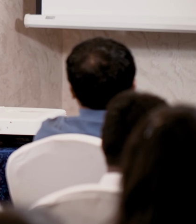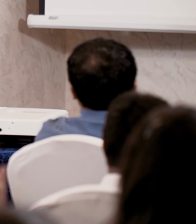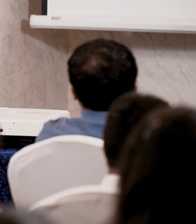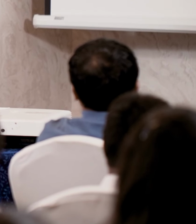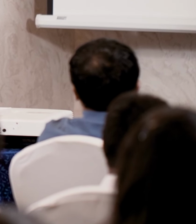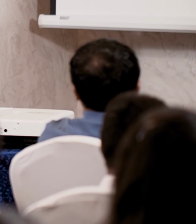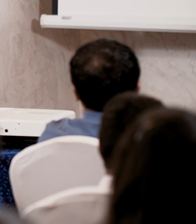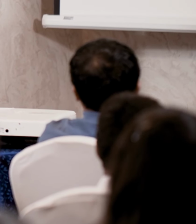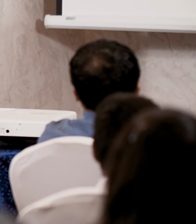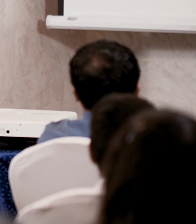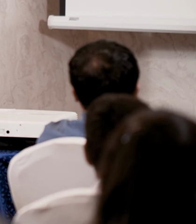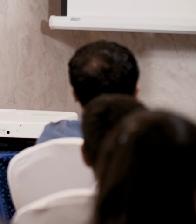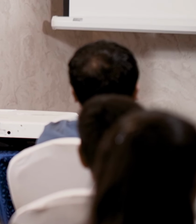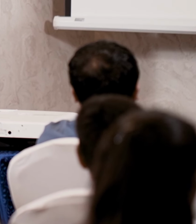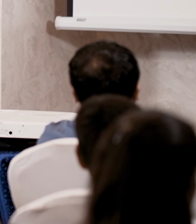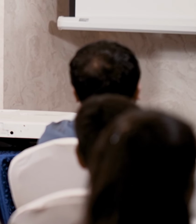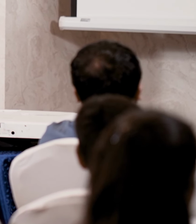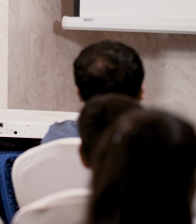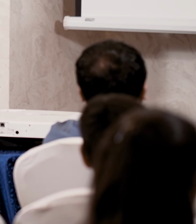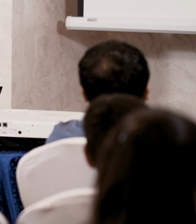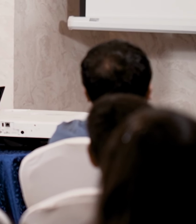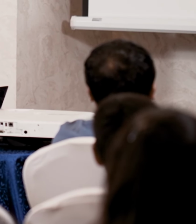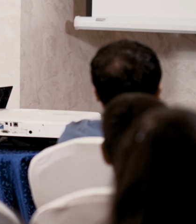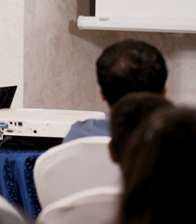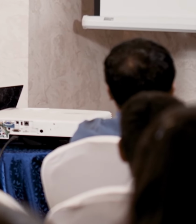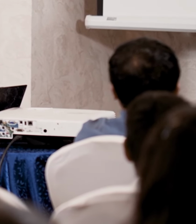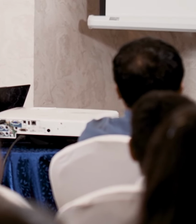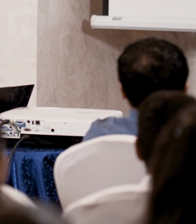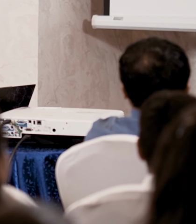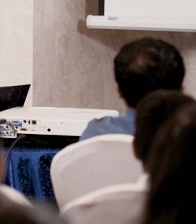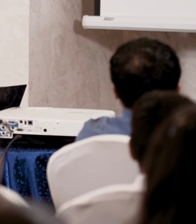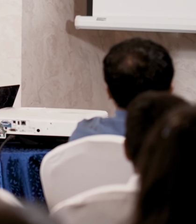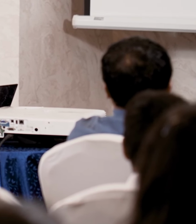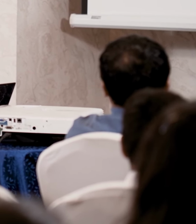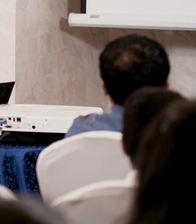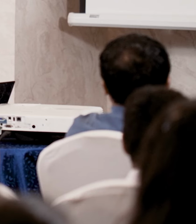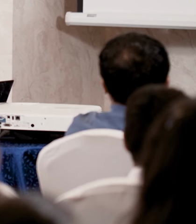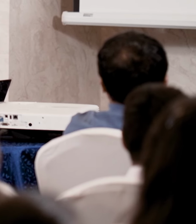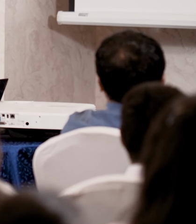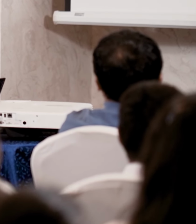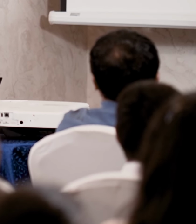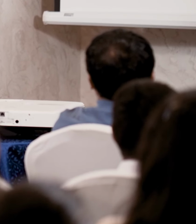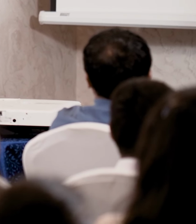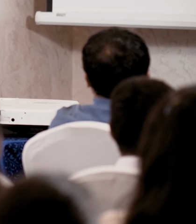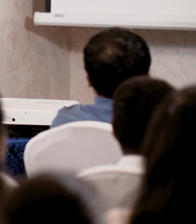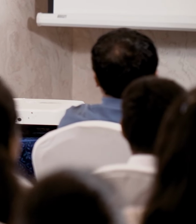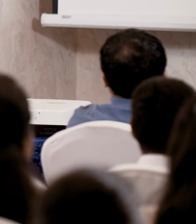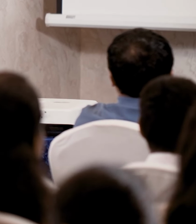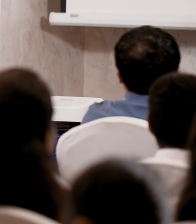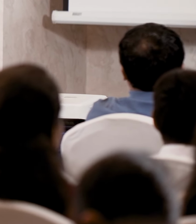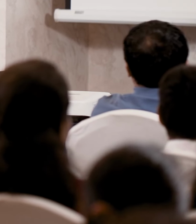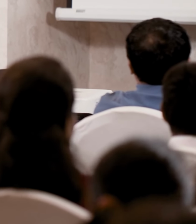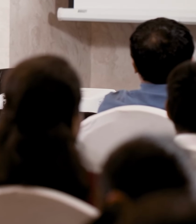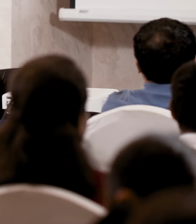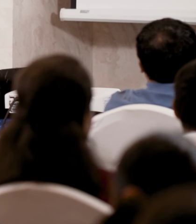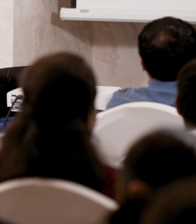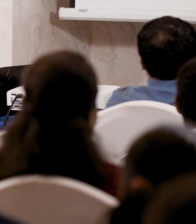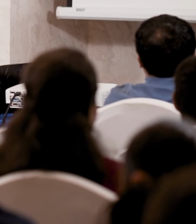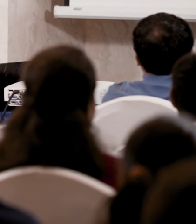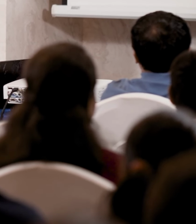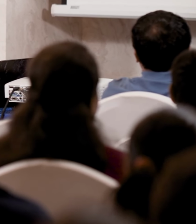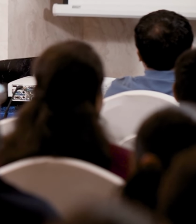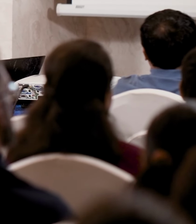And I started using a couple of assistive tech. And that is when I realized that I was not able to use any of them,